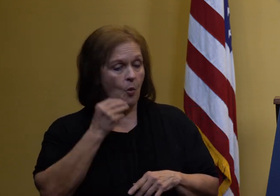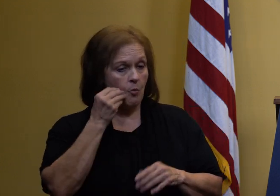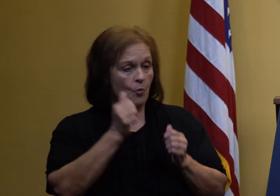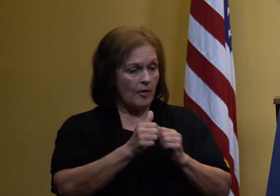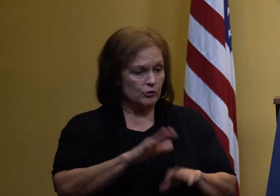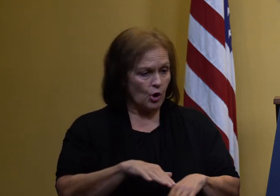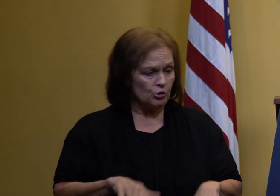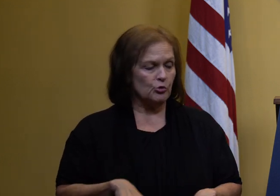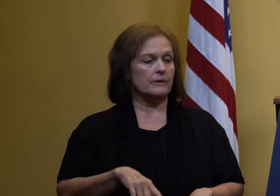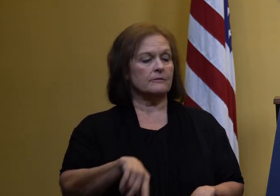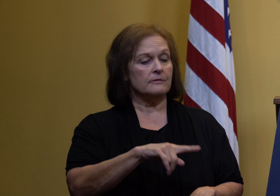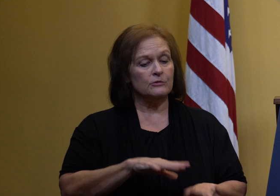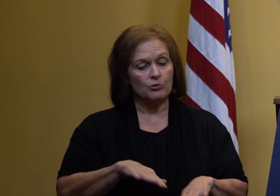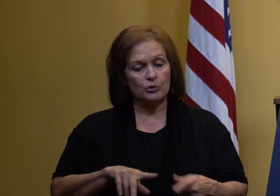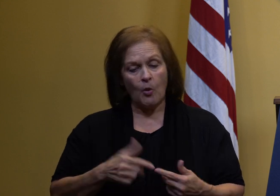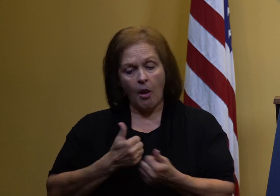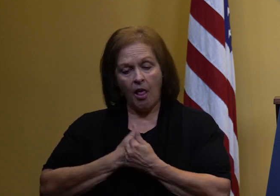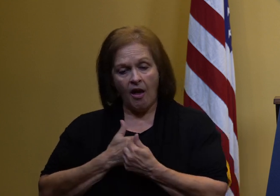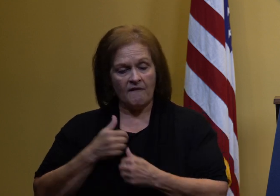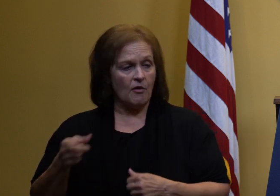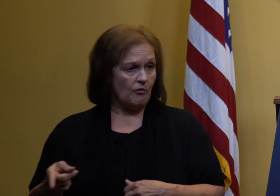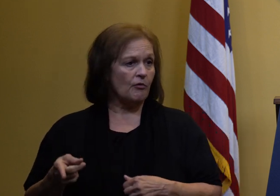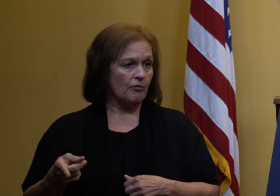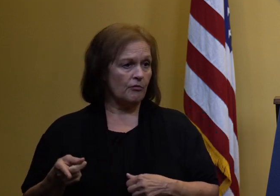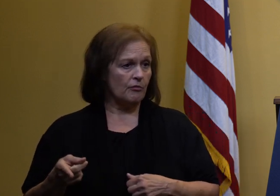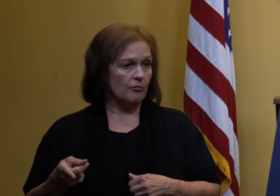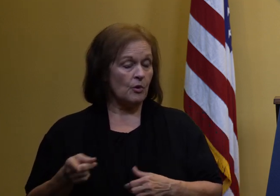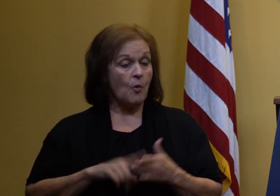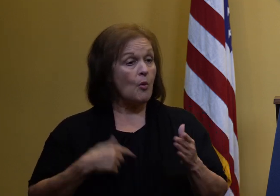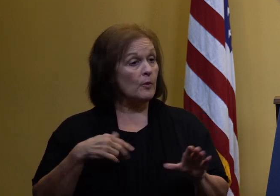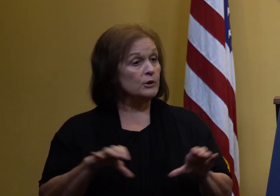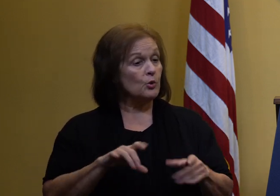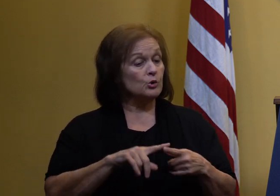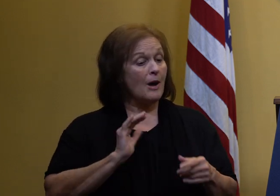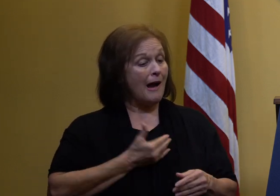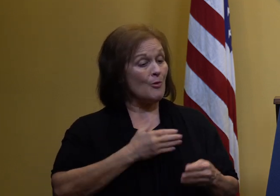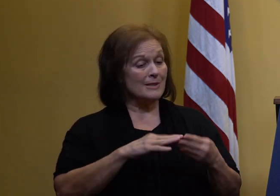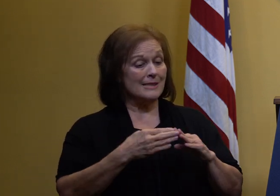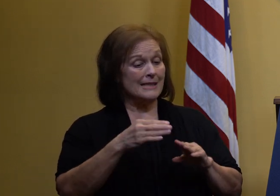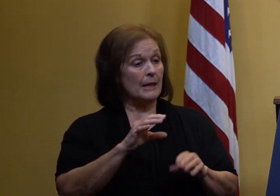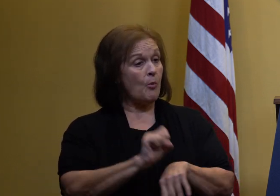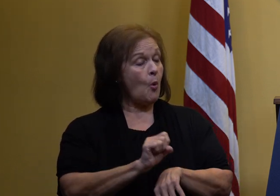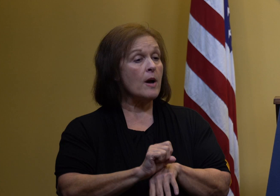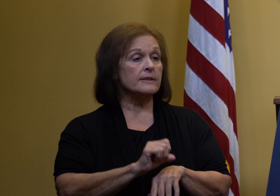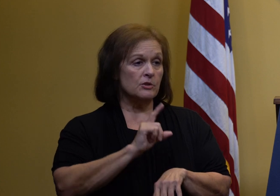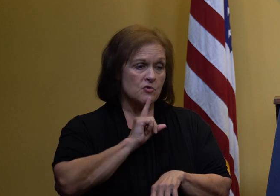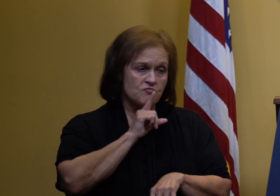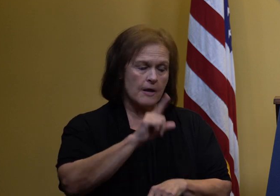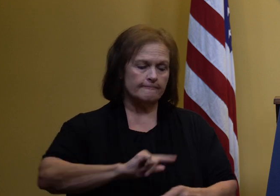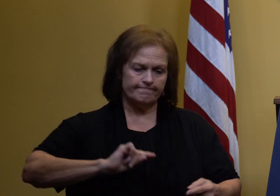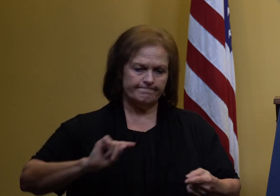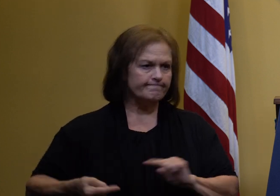to get loved on and to be built up from within. What we're doing as city employees, it's damaging, and it damages